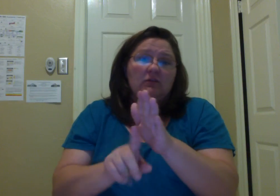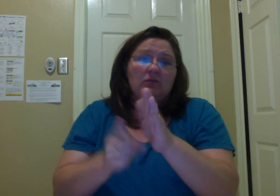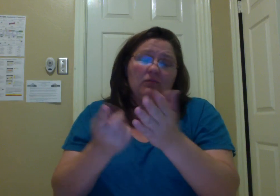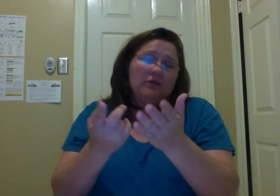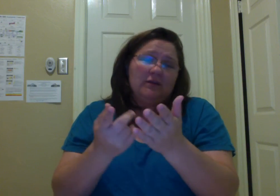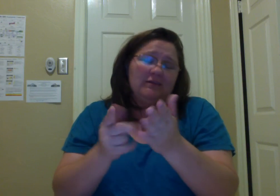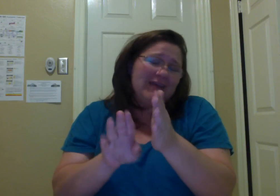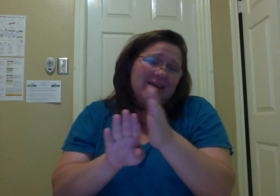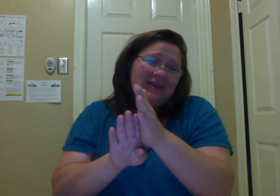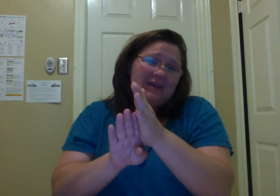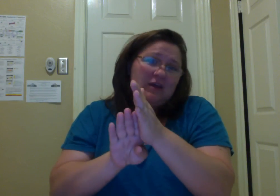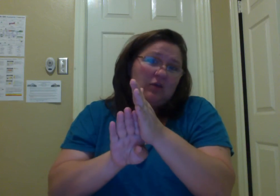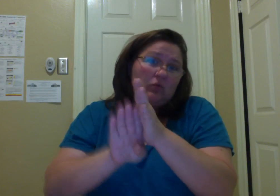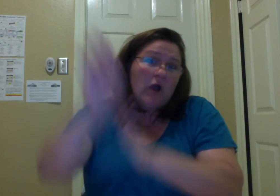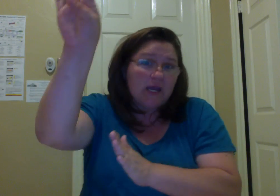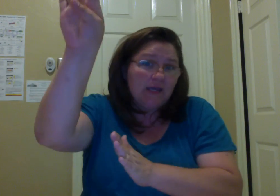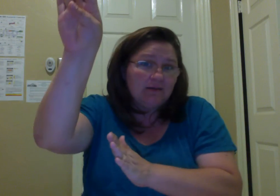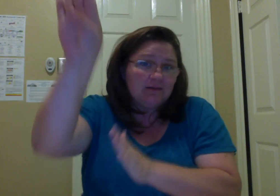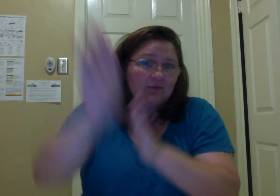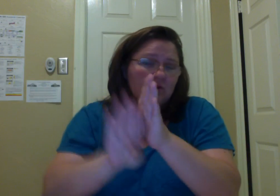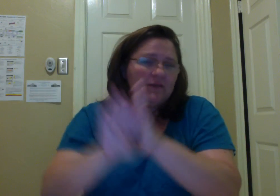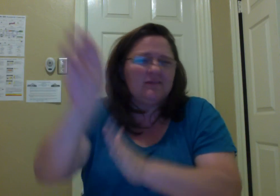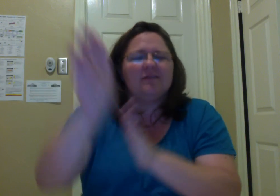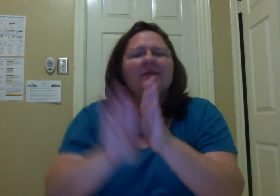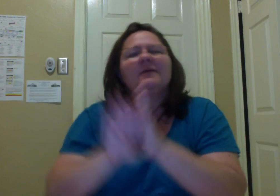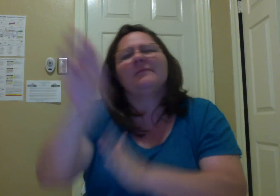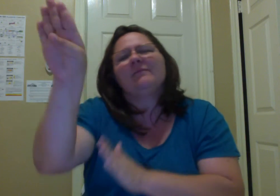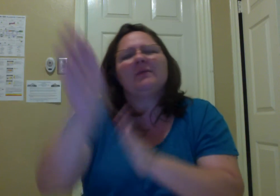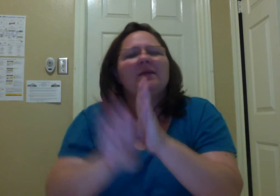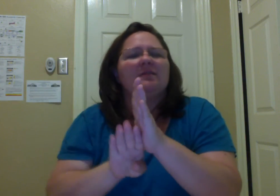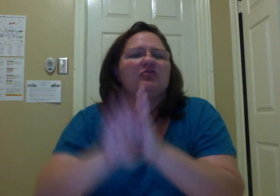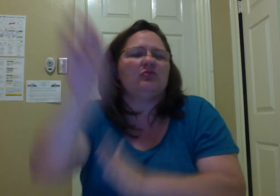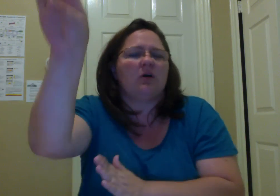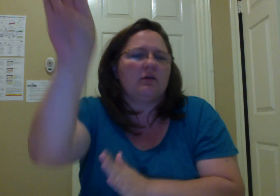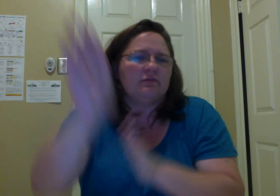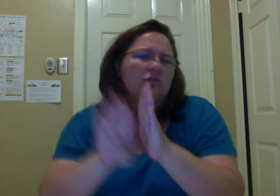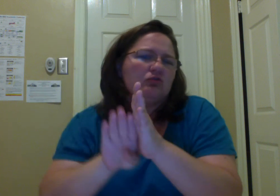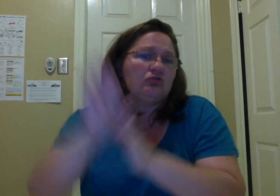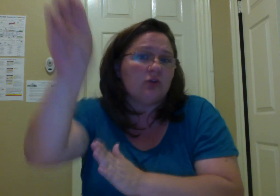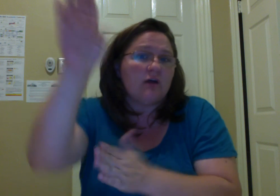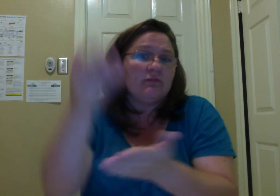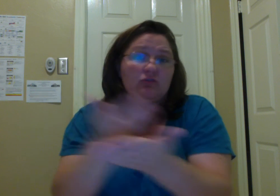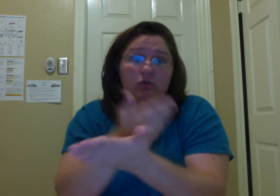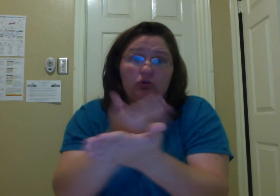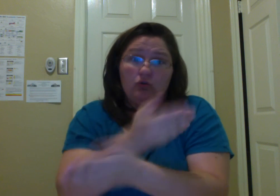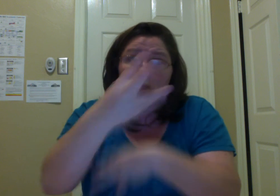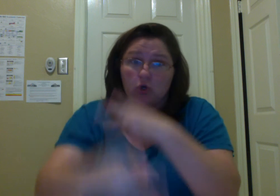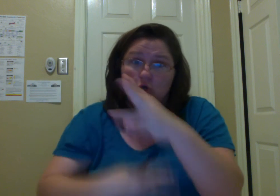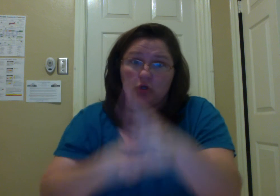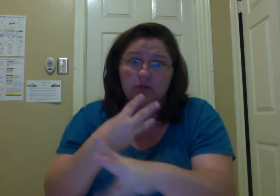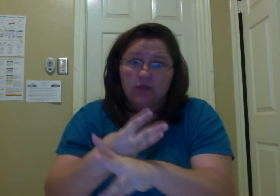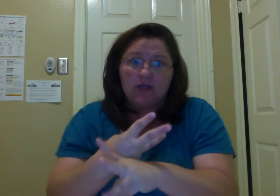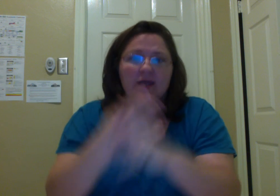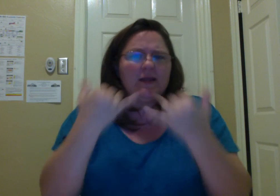So we're gonna say rocket, or it means to shoot off. So shoot off into a new world,